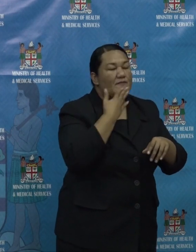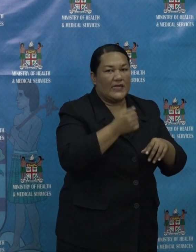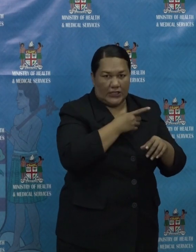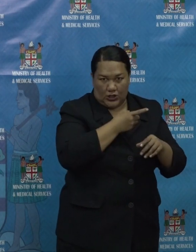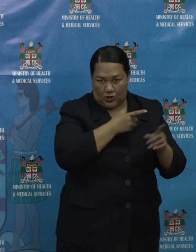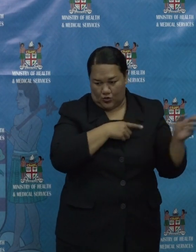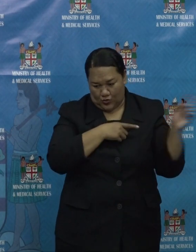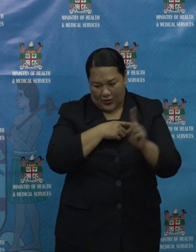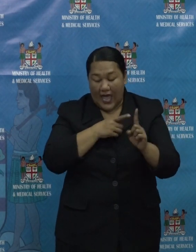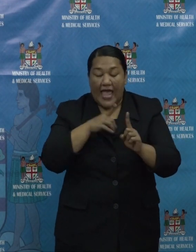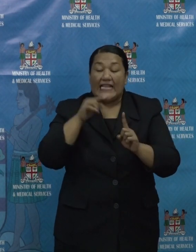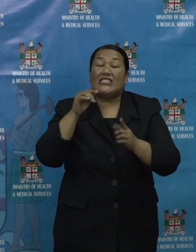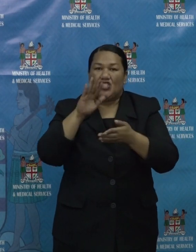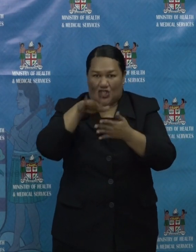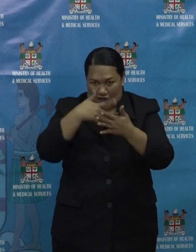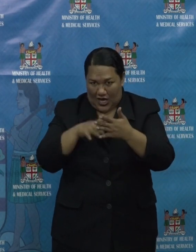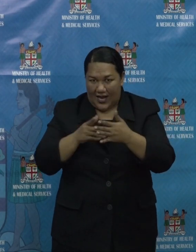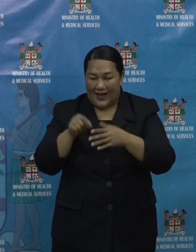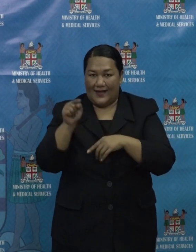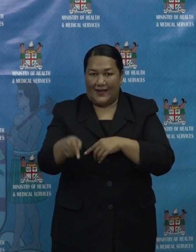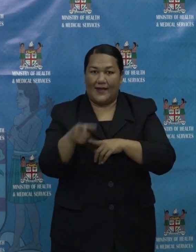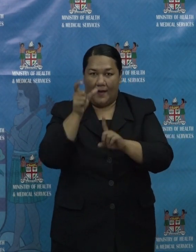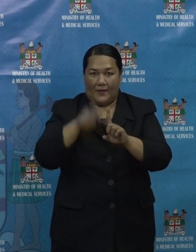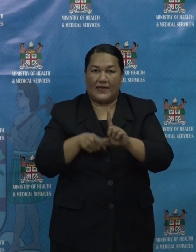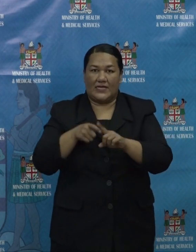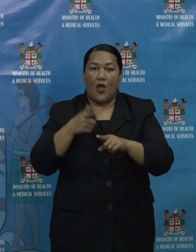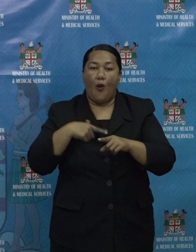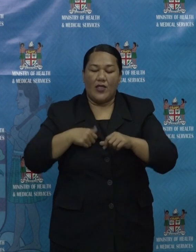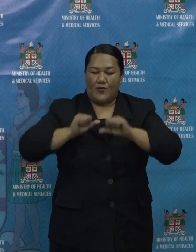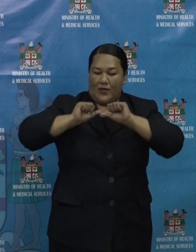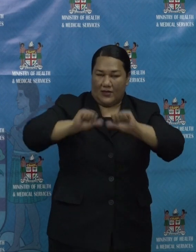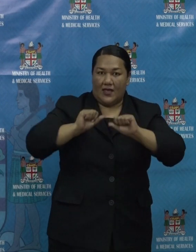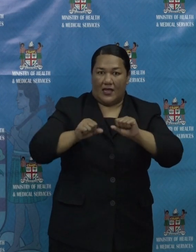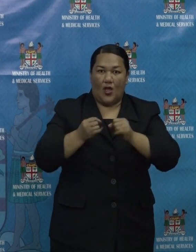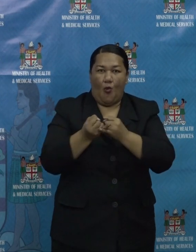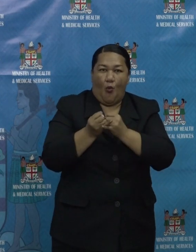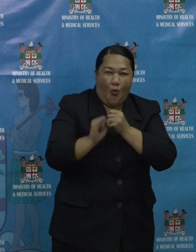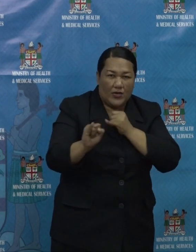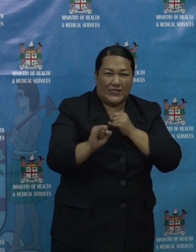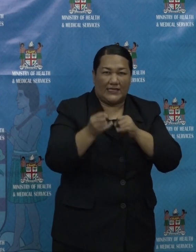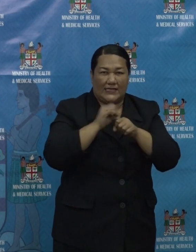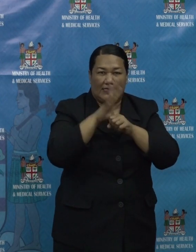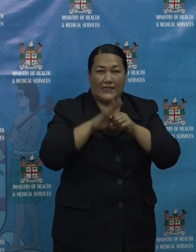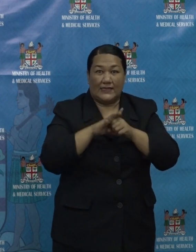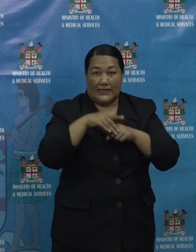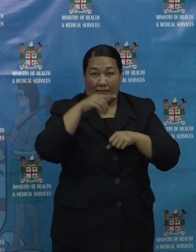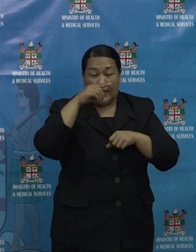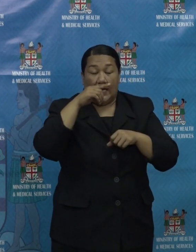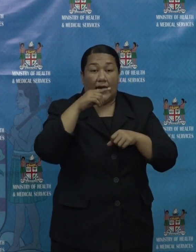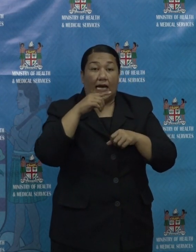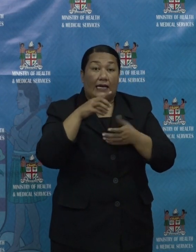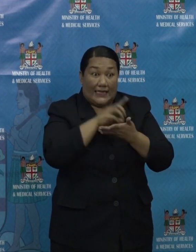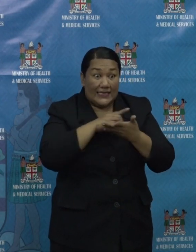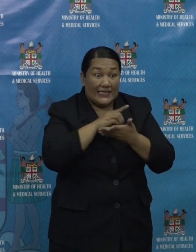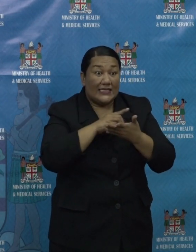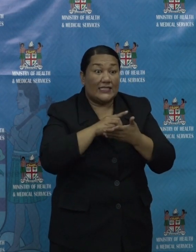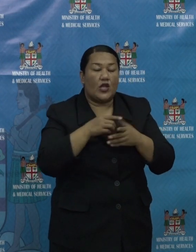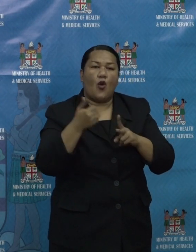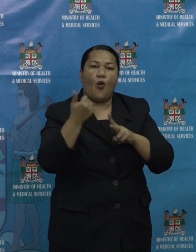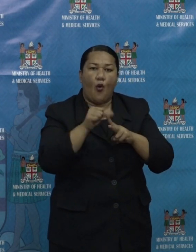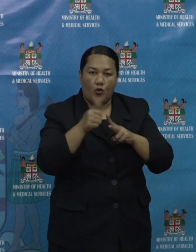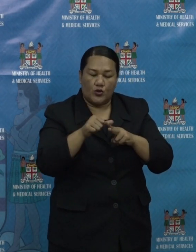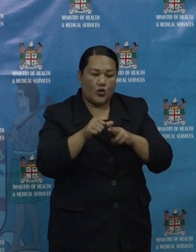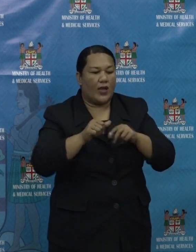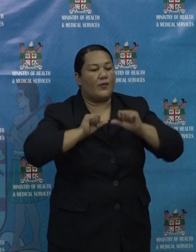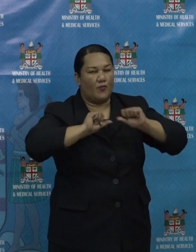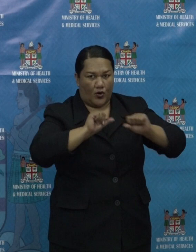and you get monitored to prevent severe disease, and if you develop severe disease, to be treated early. We're